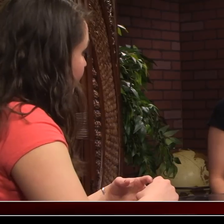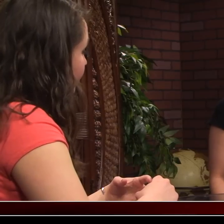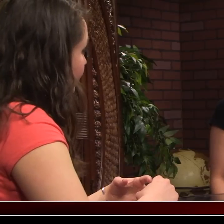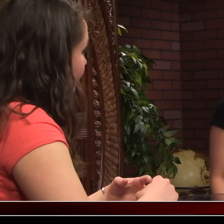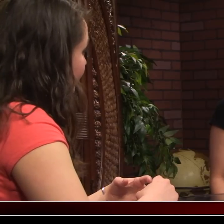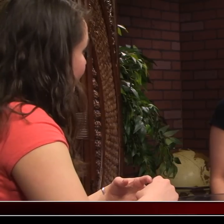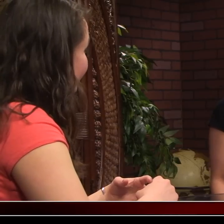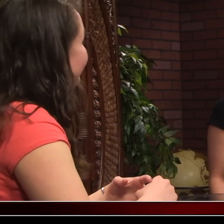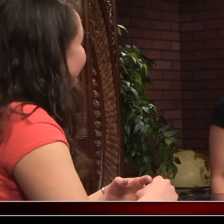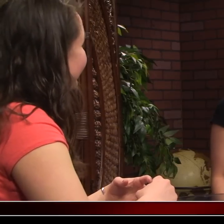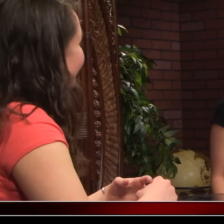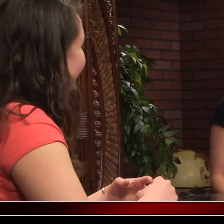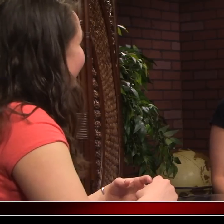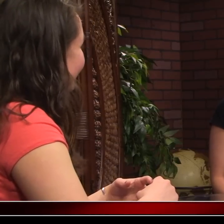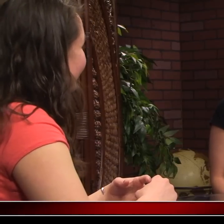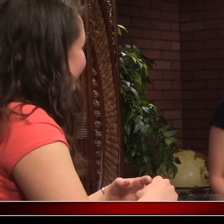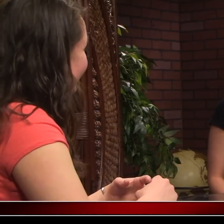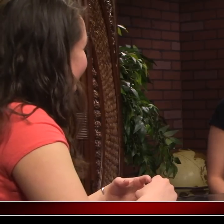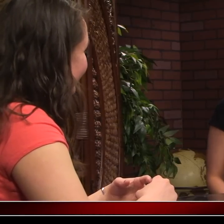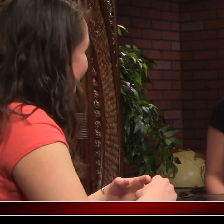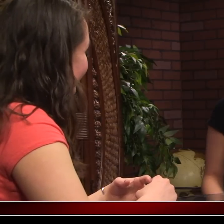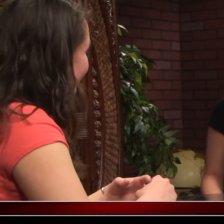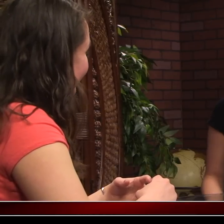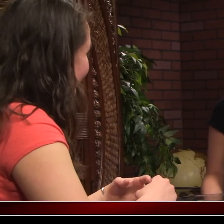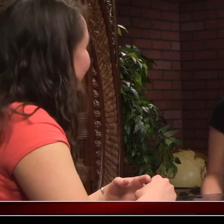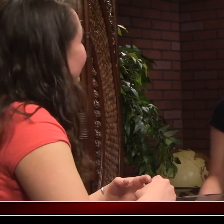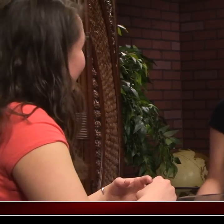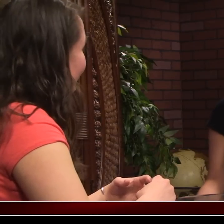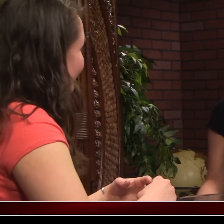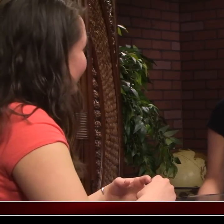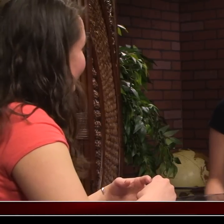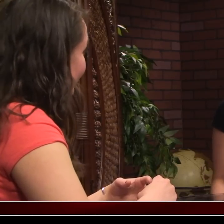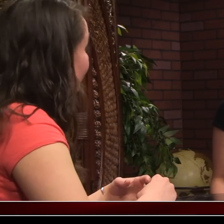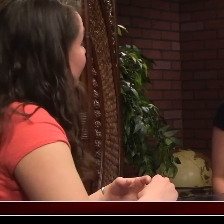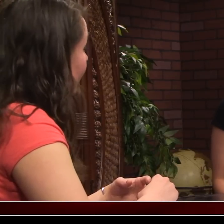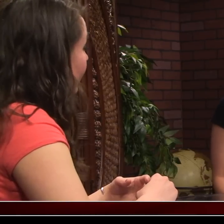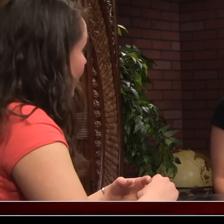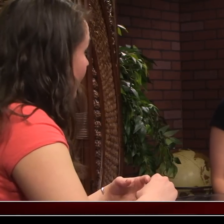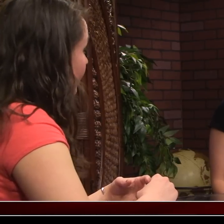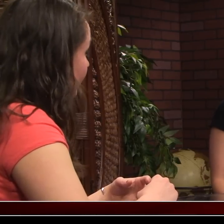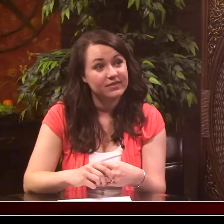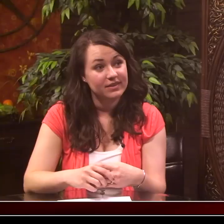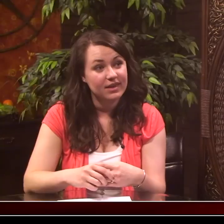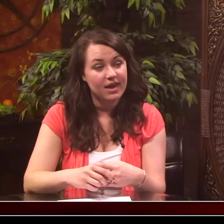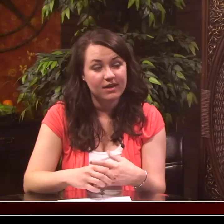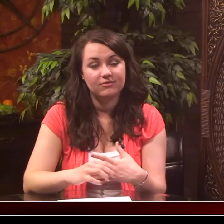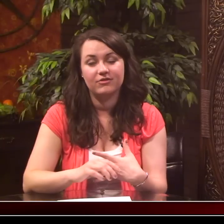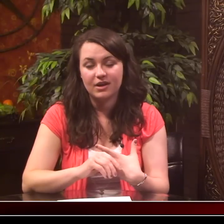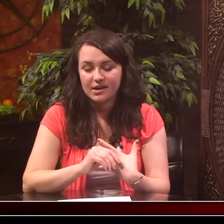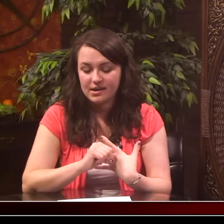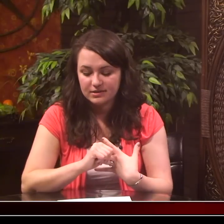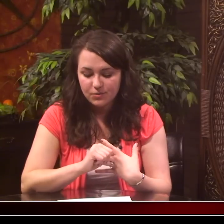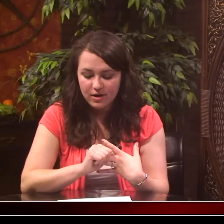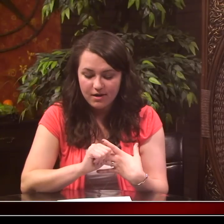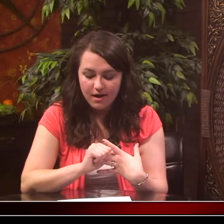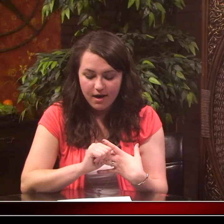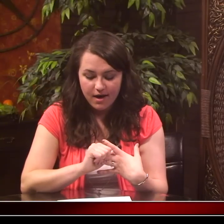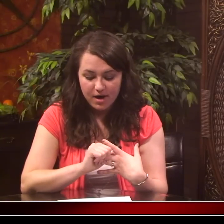and someone's signing, everybody notices. And if they can say, please, or ask you a question or ask for help, they will. Yeah, very neat. Well,